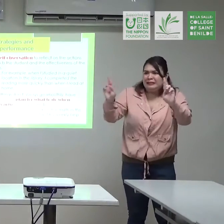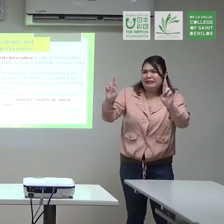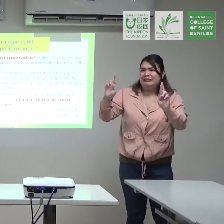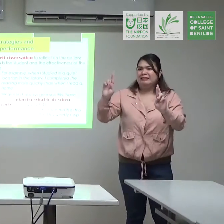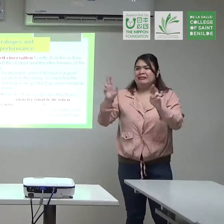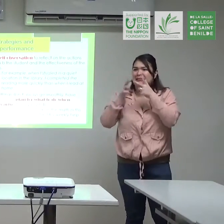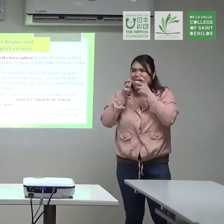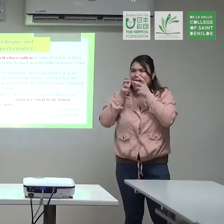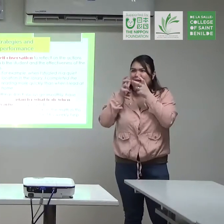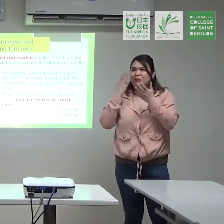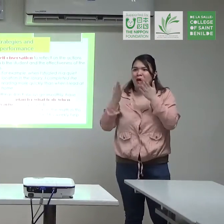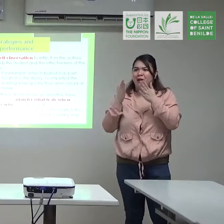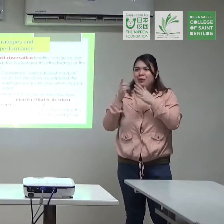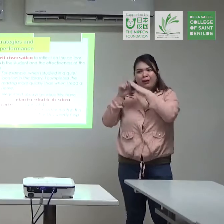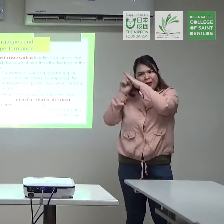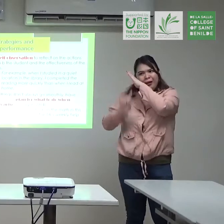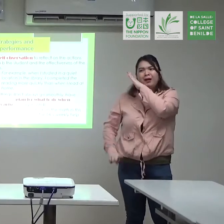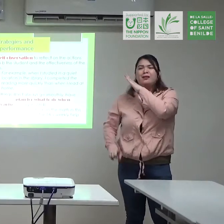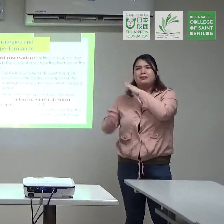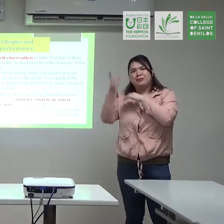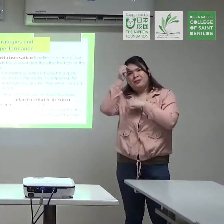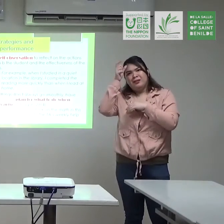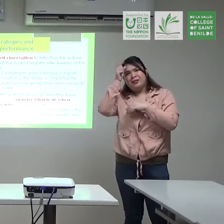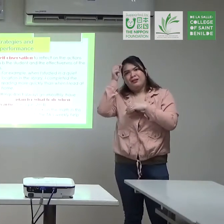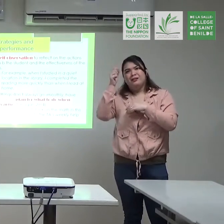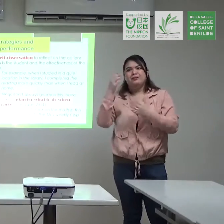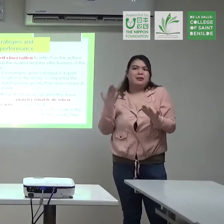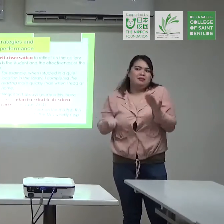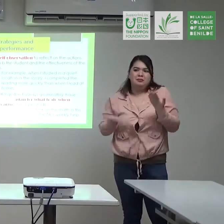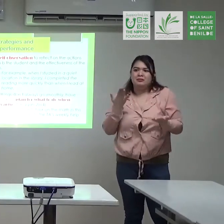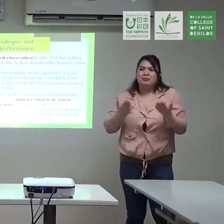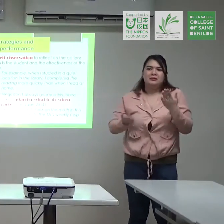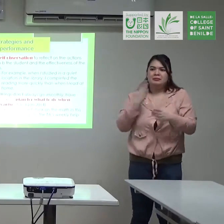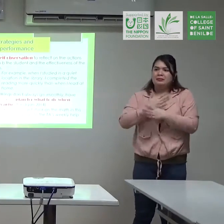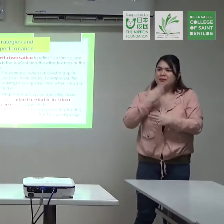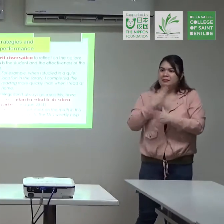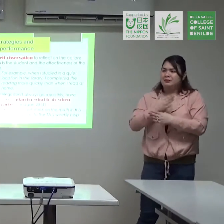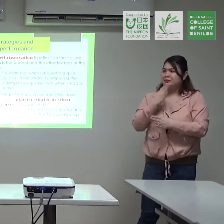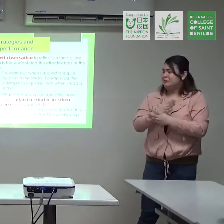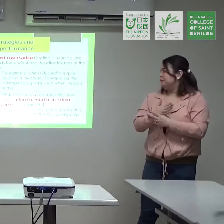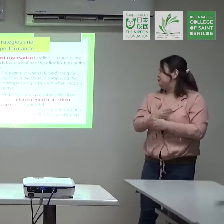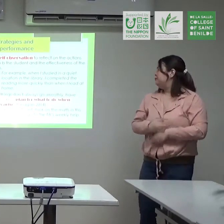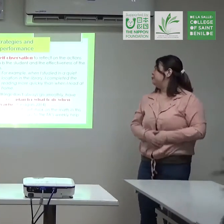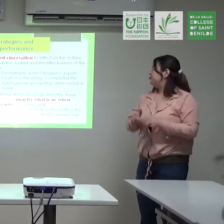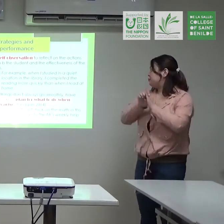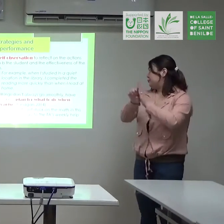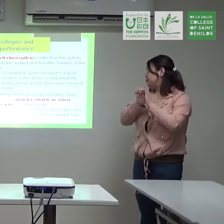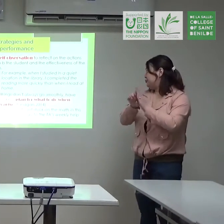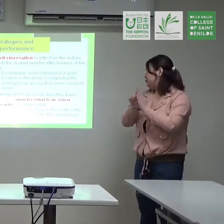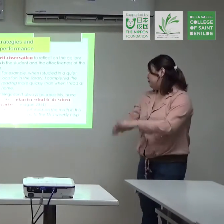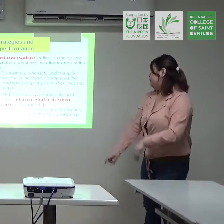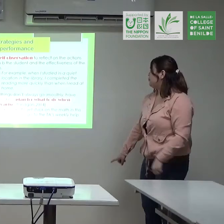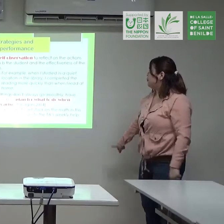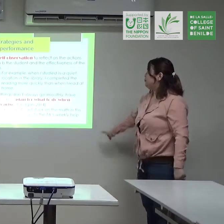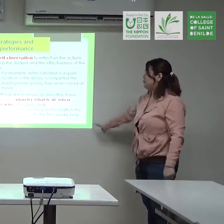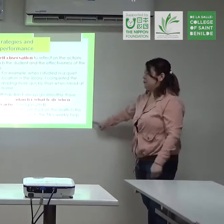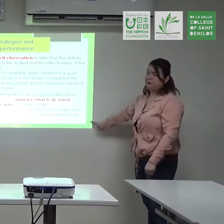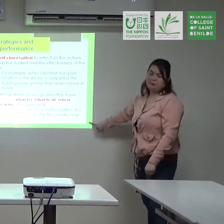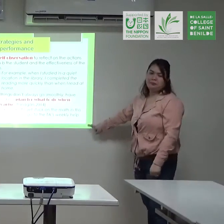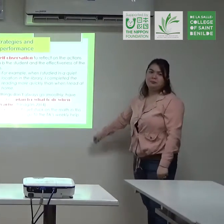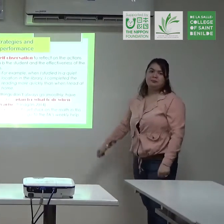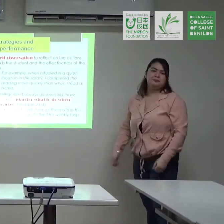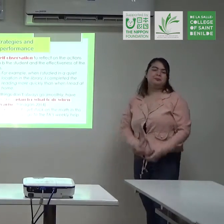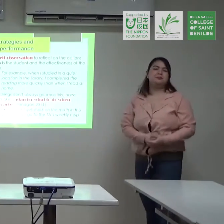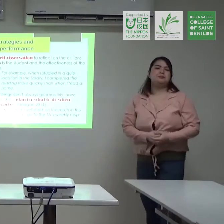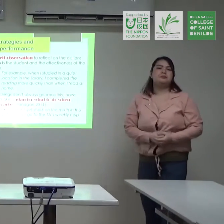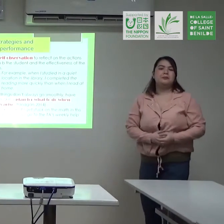it. For example, if I get stuck on the math in this assignment, I will go to the TA's,